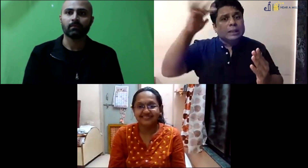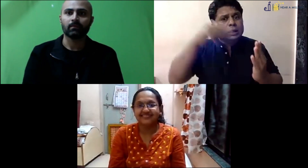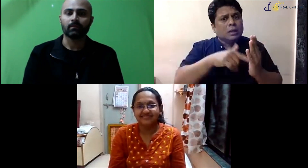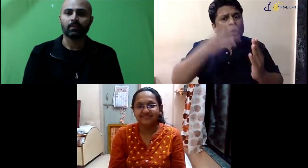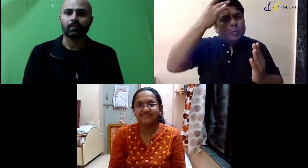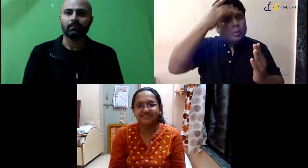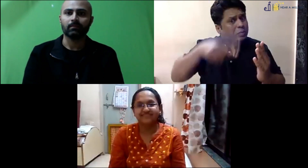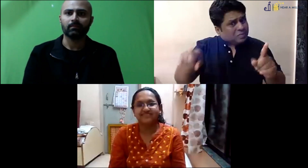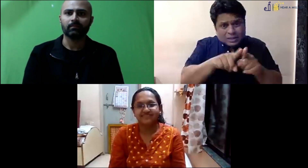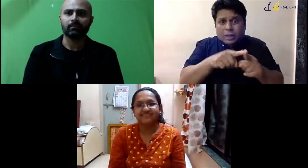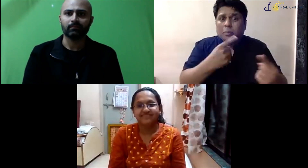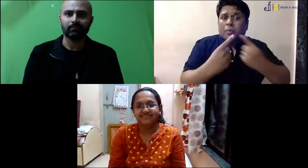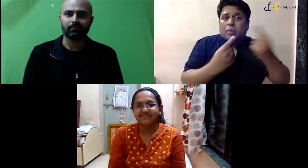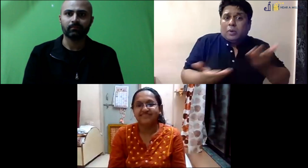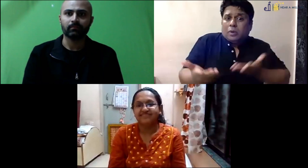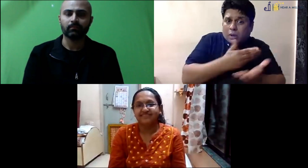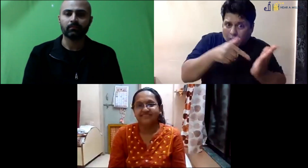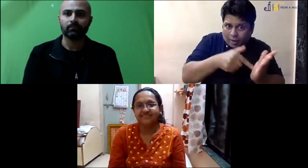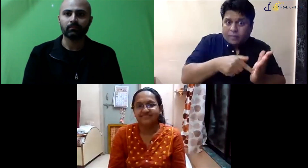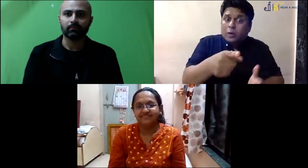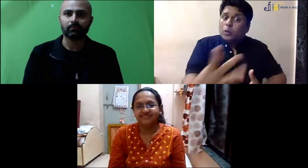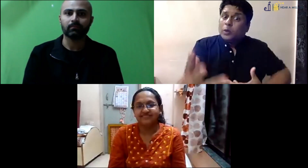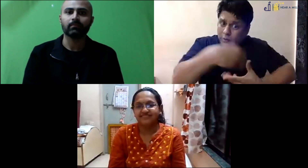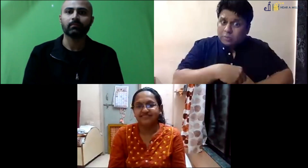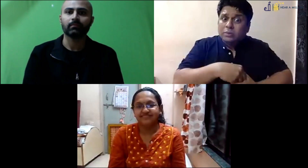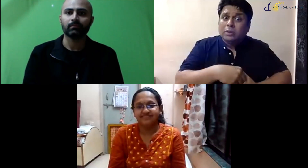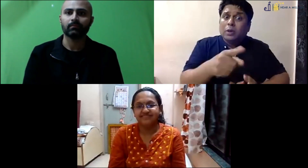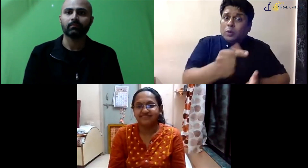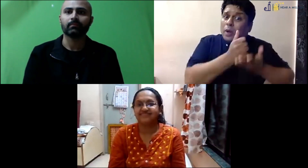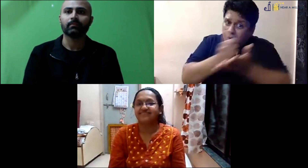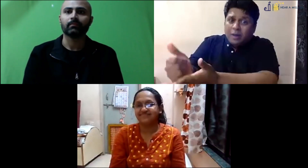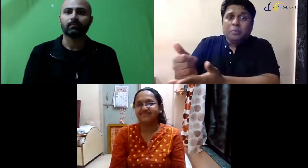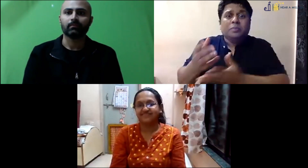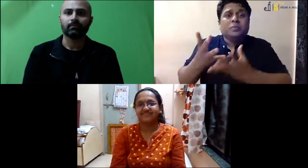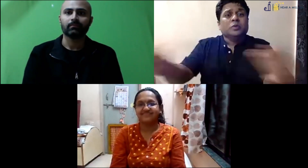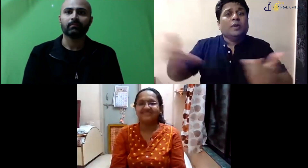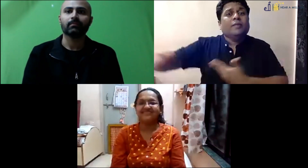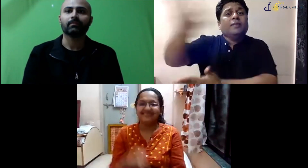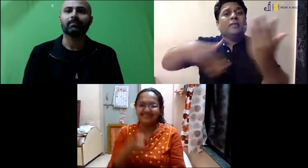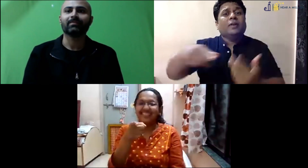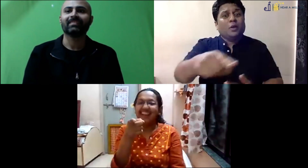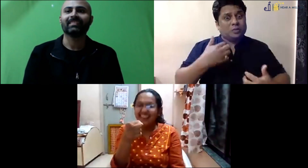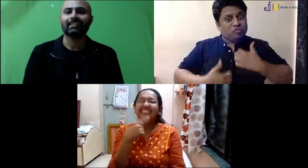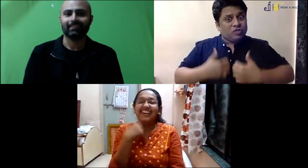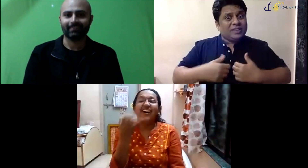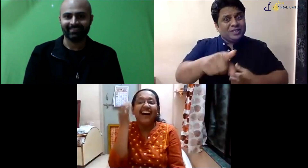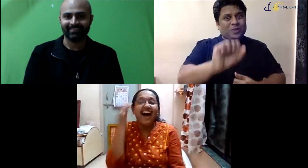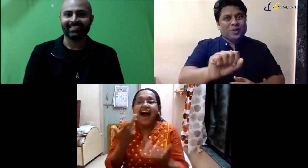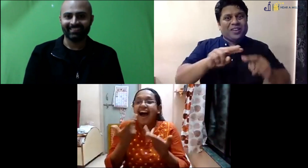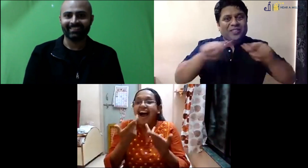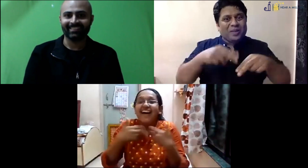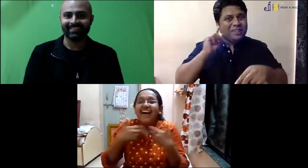You should also be involved in DLP, in theory work. This is the same problem which is going on. So you have to involve and you have to